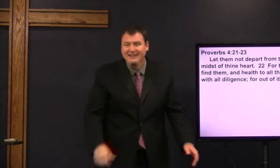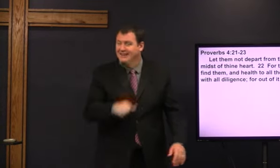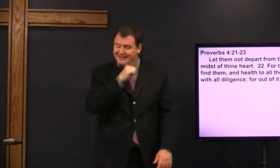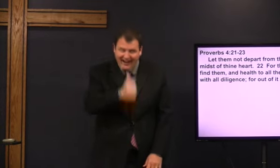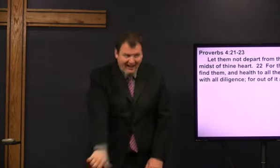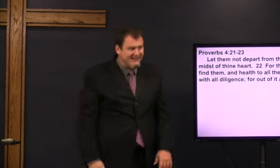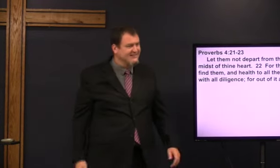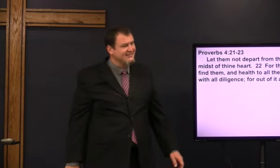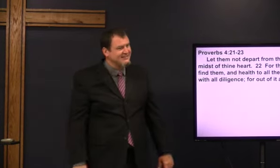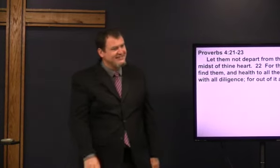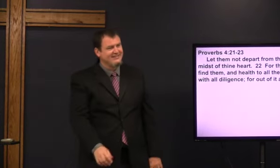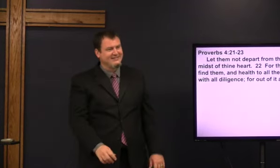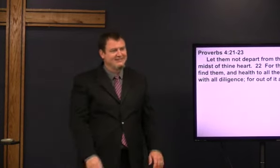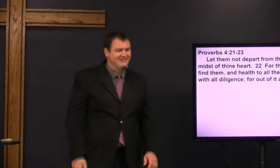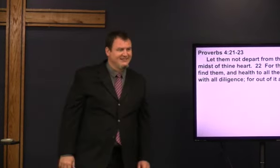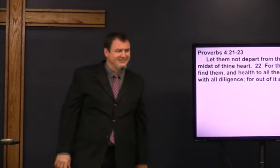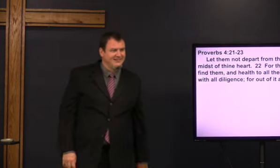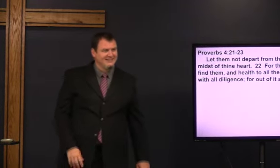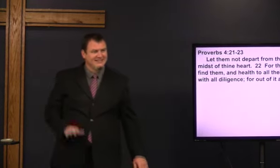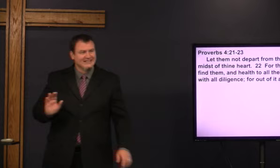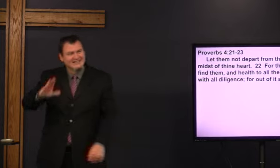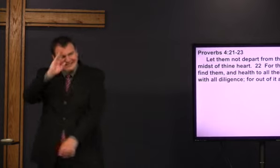Son gets the best teaching from the Father.